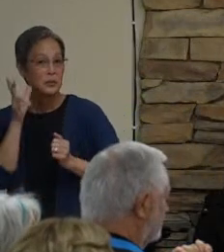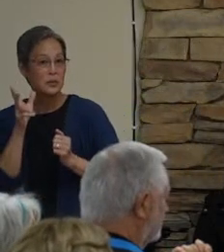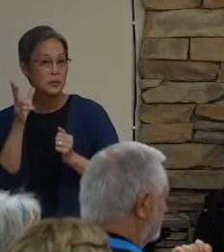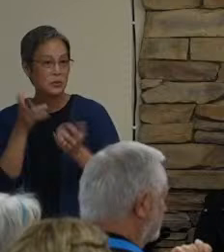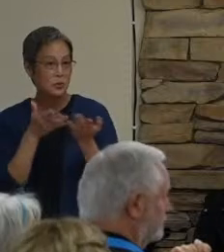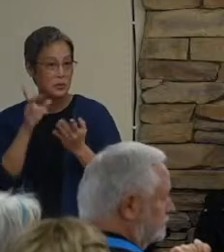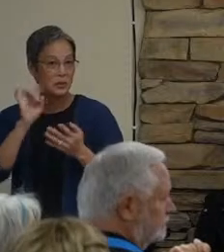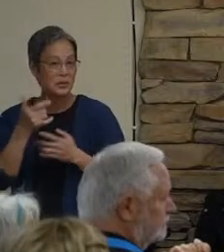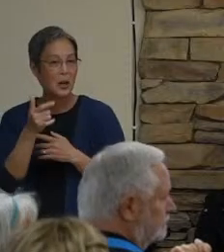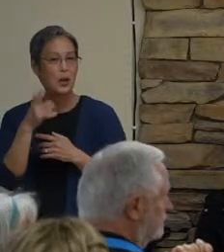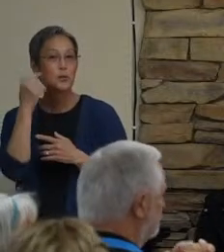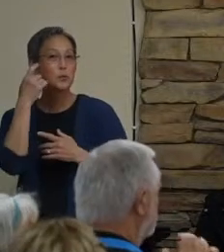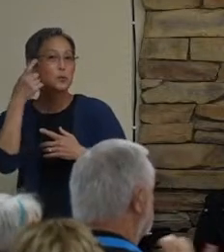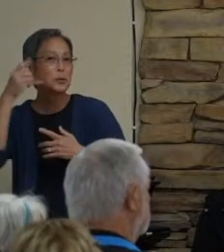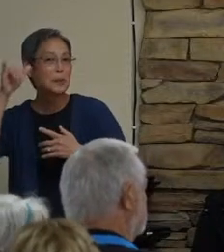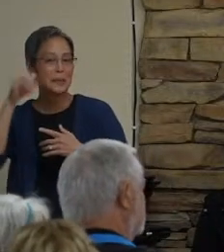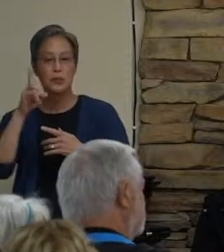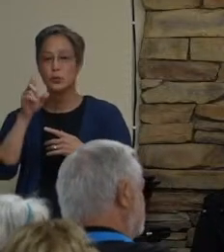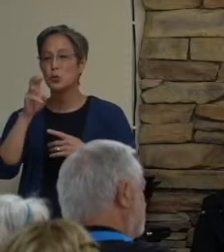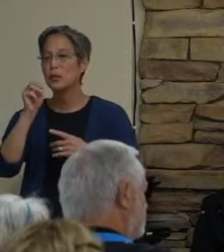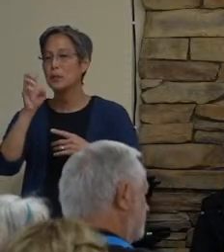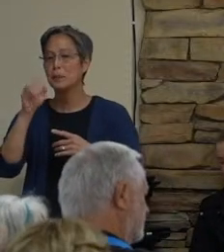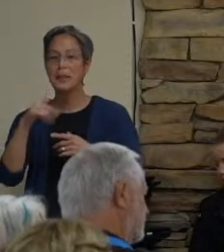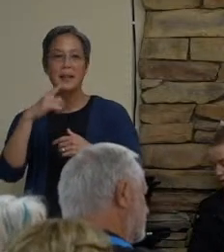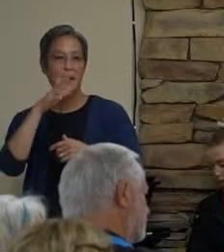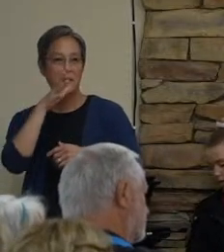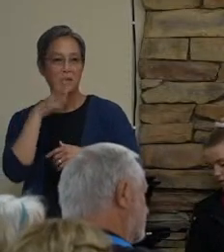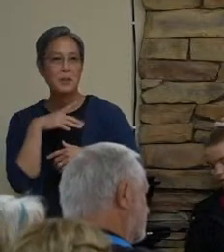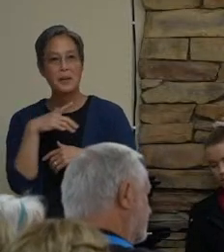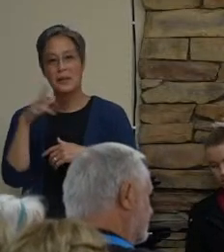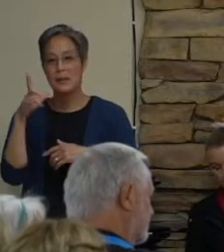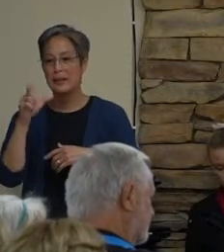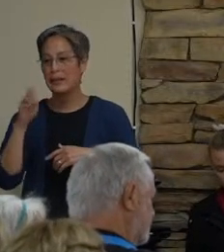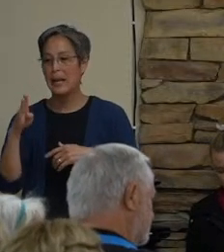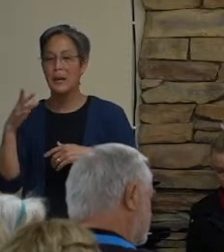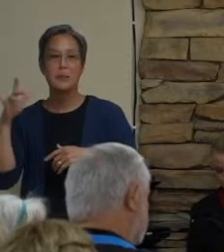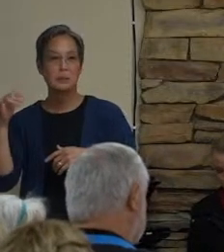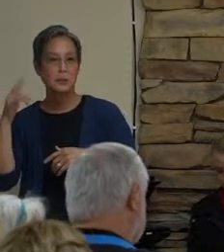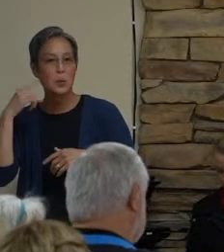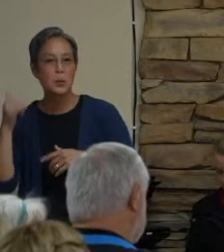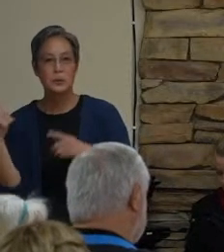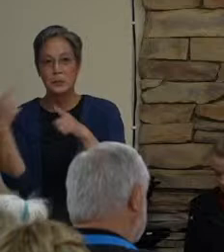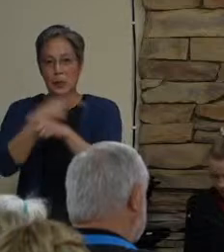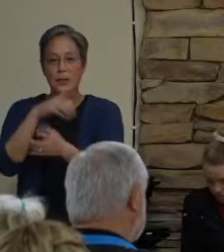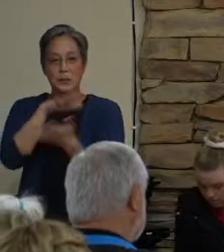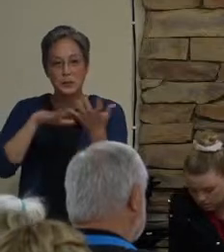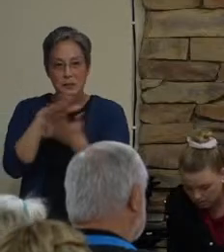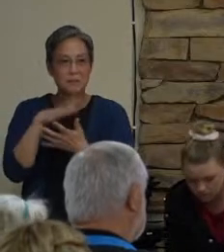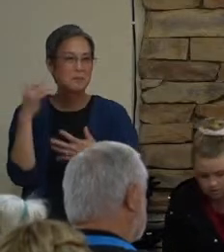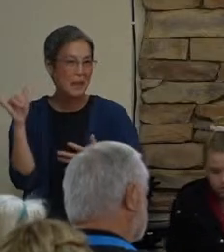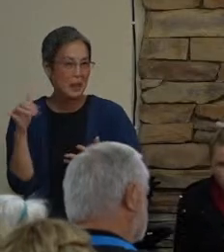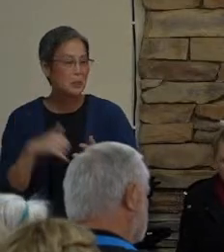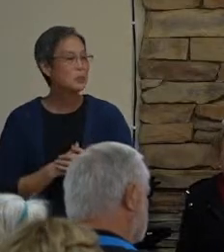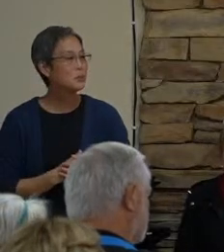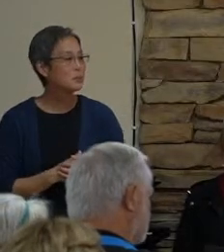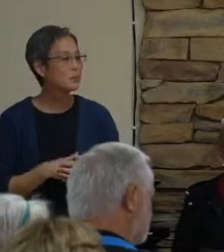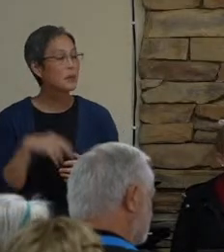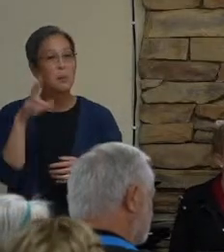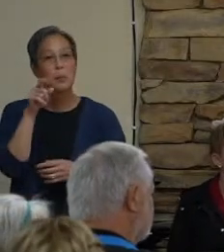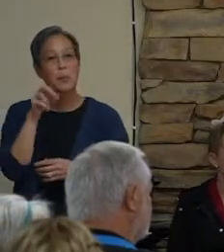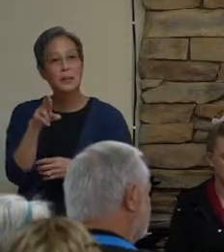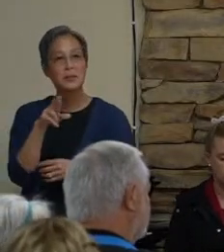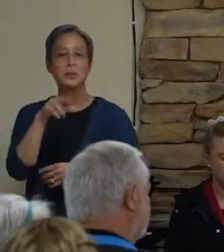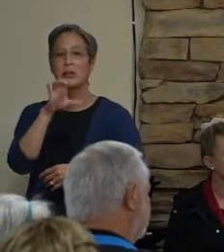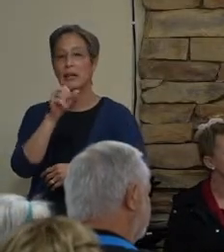Dreamy, a female yellow lab golden cross. Dreamy is being presented by her puppy raiser, Carrie